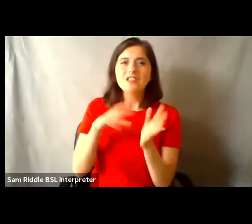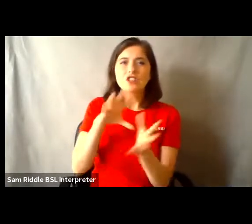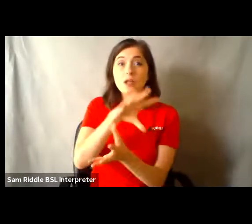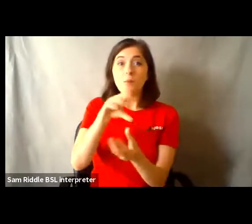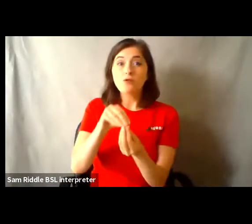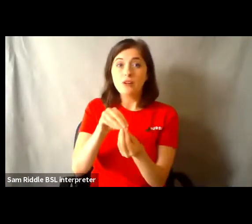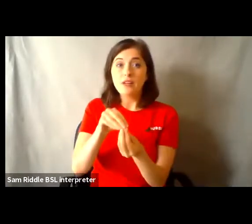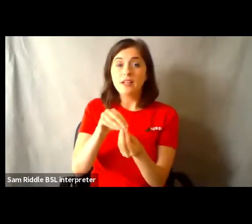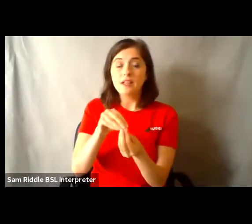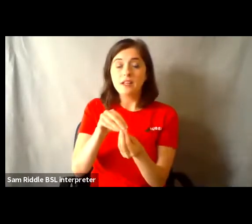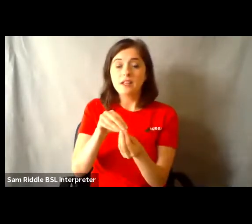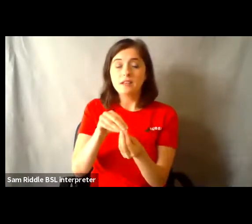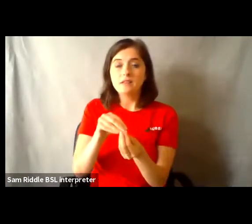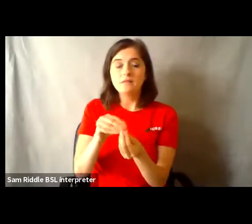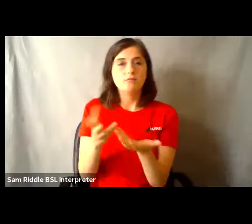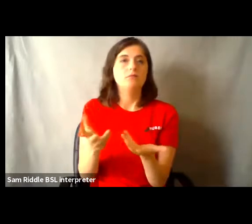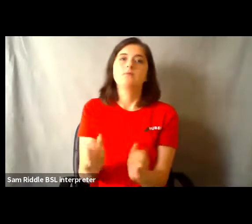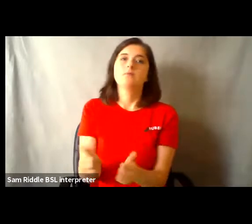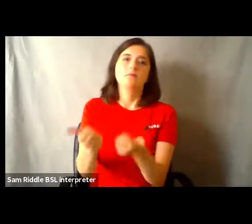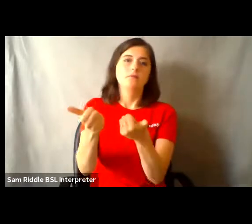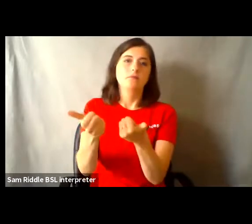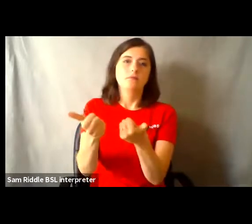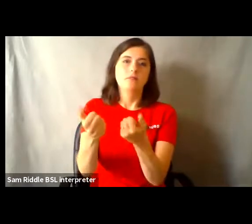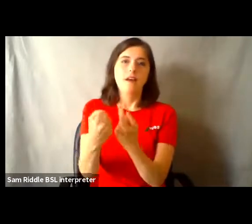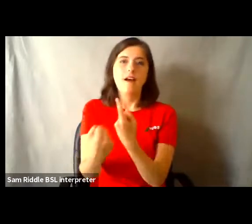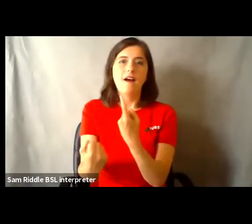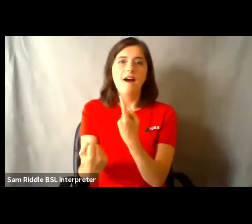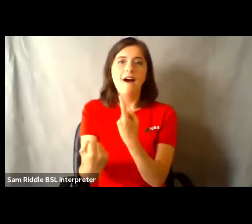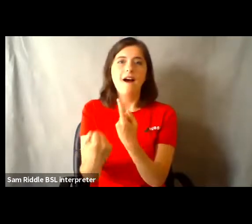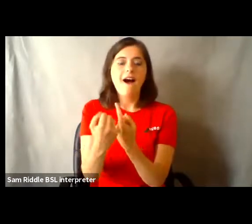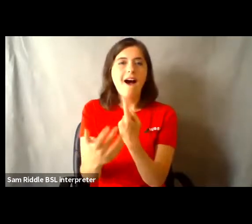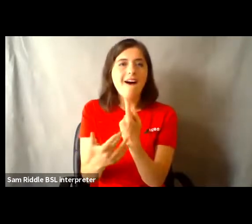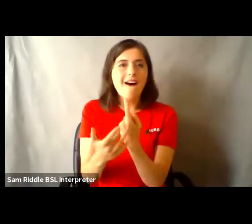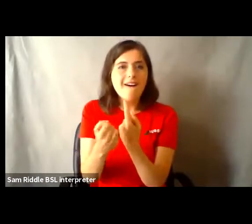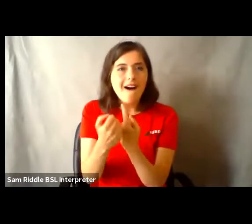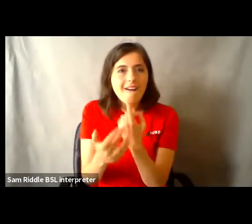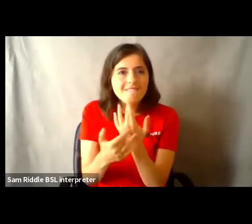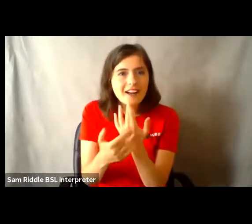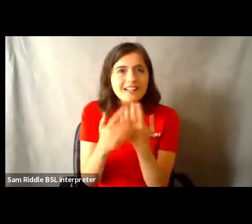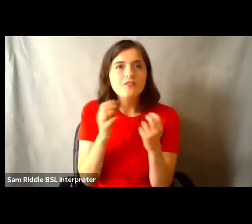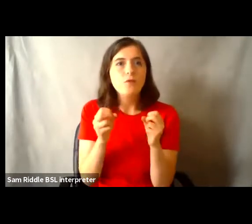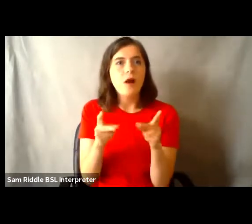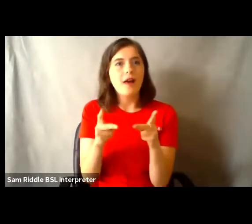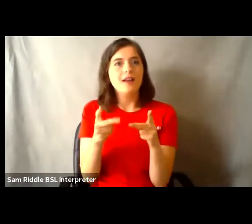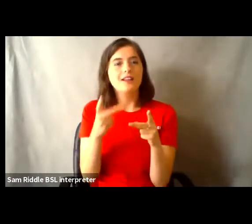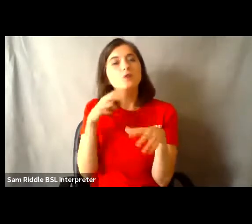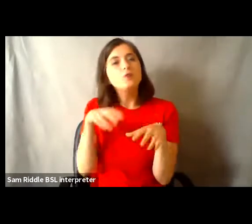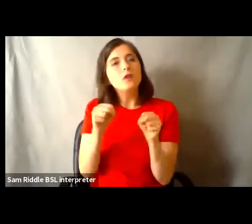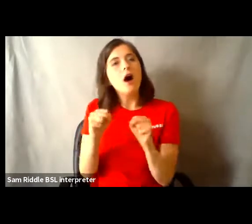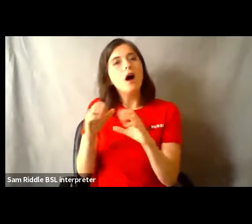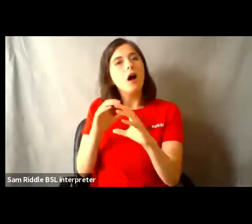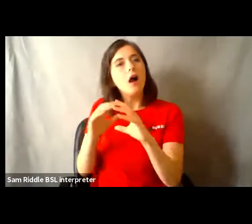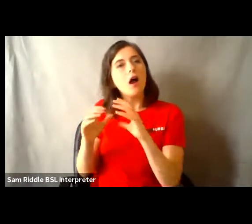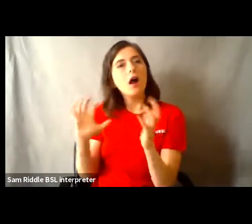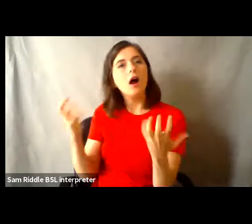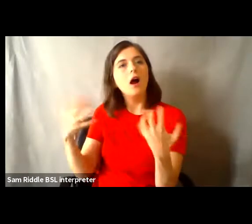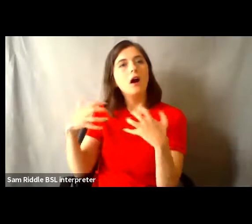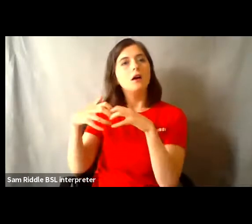is a really effective way of us starting to think about that. It is necessary. What we've seen,